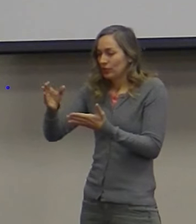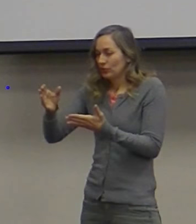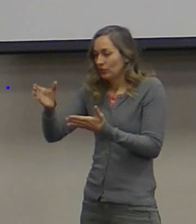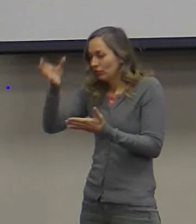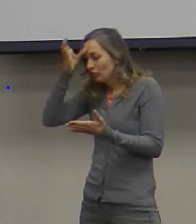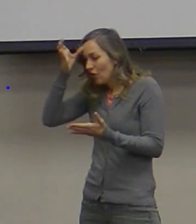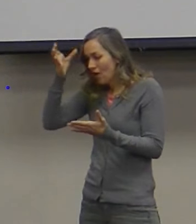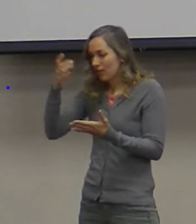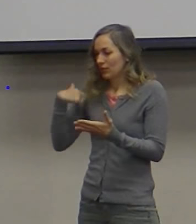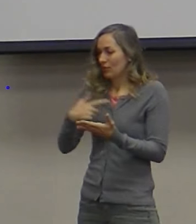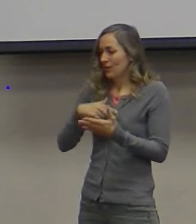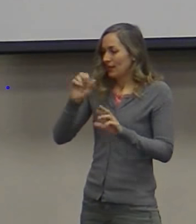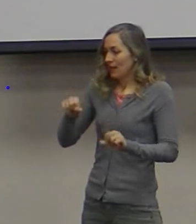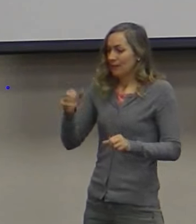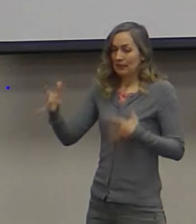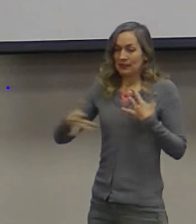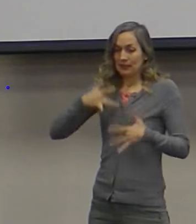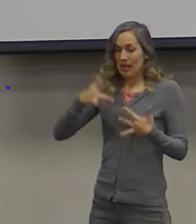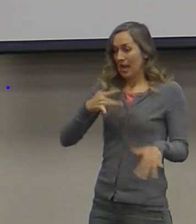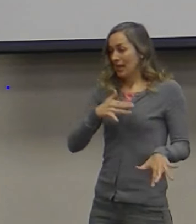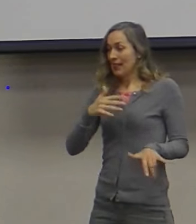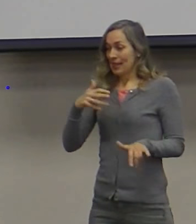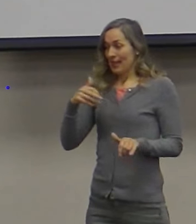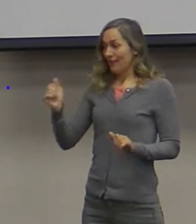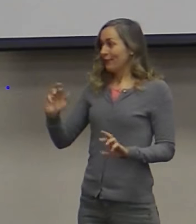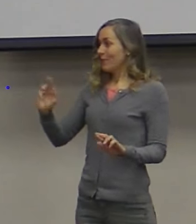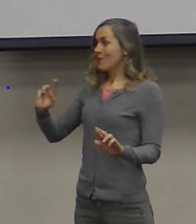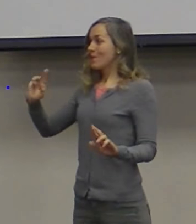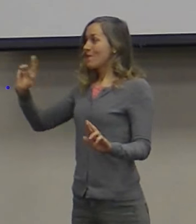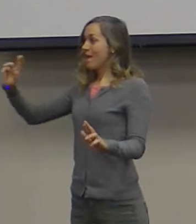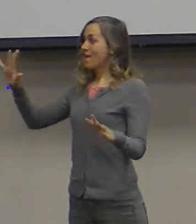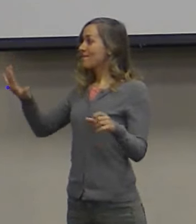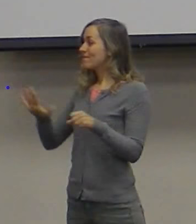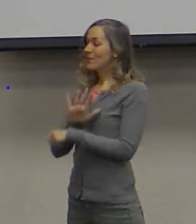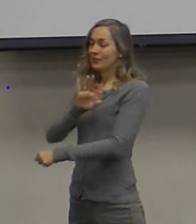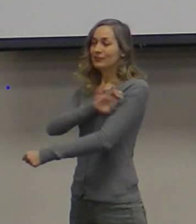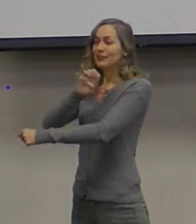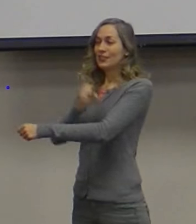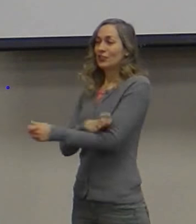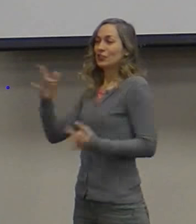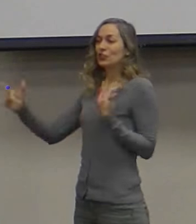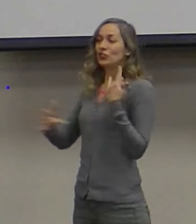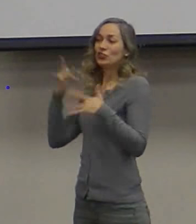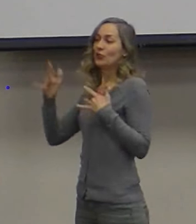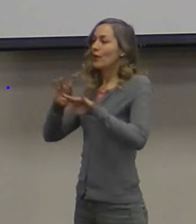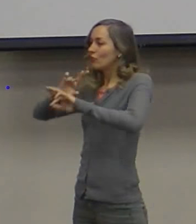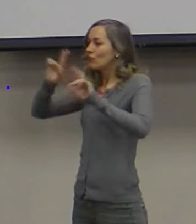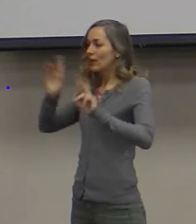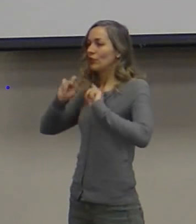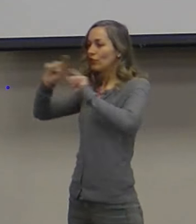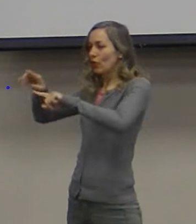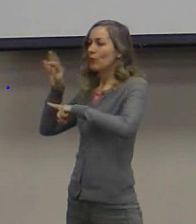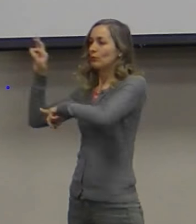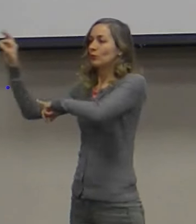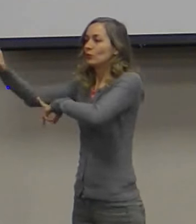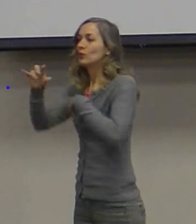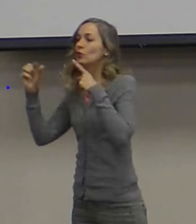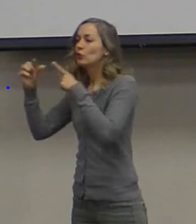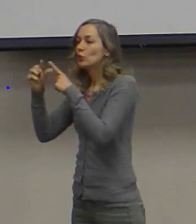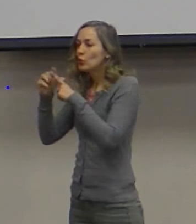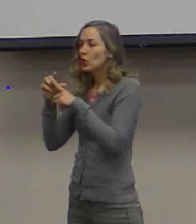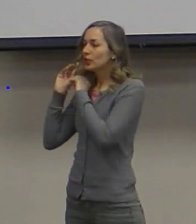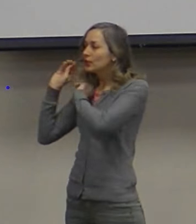rustle ourselves up and we can leave these halls full of energy and joy, ready to go and to preach the word, to